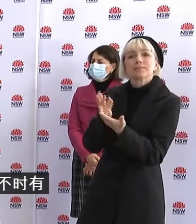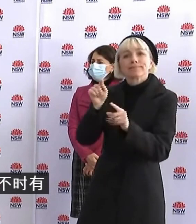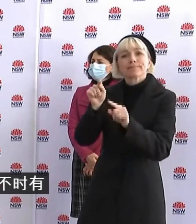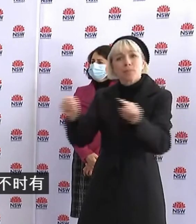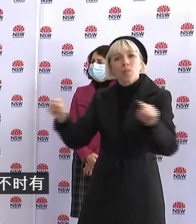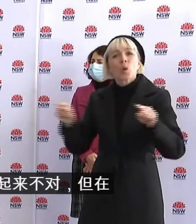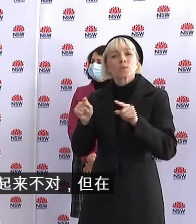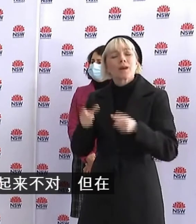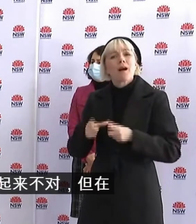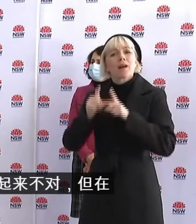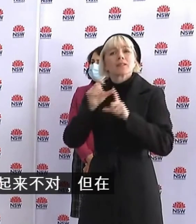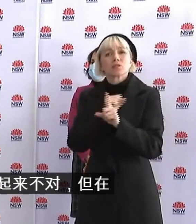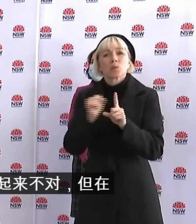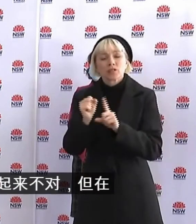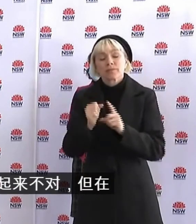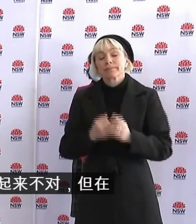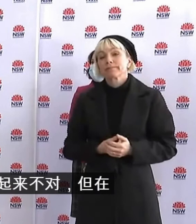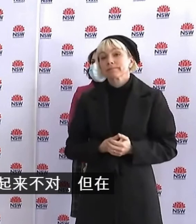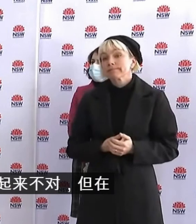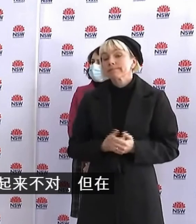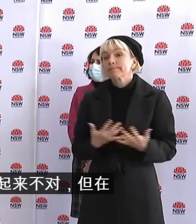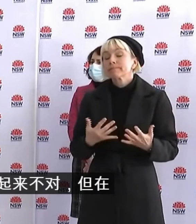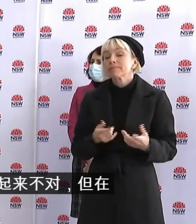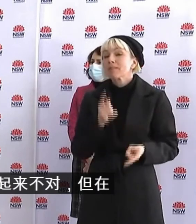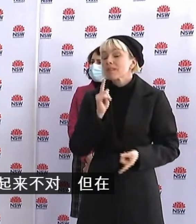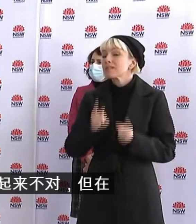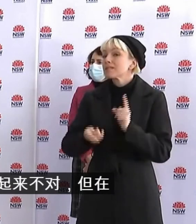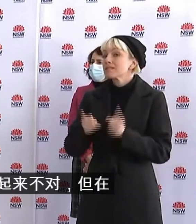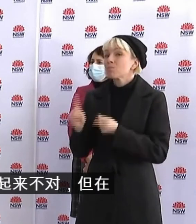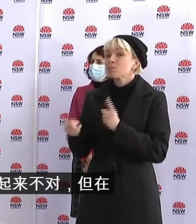that from time to time there will be situations where it does seem